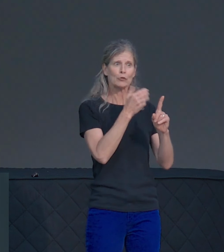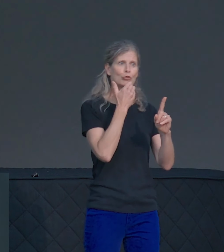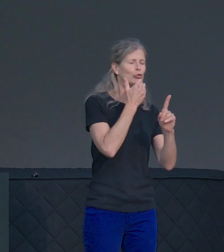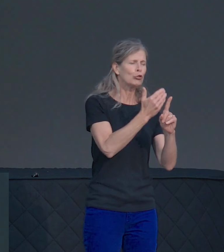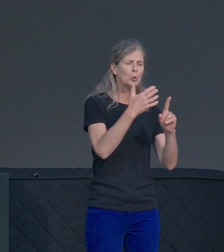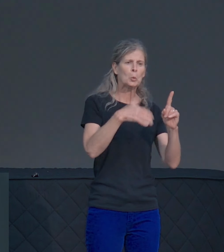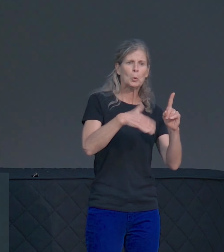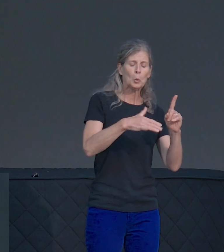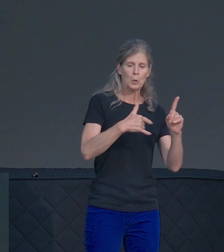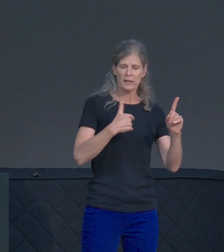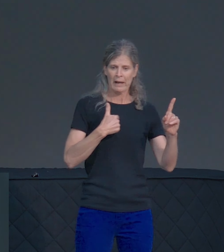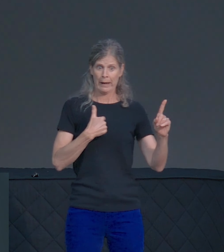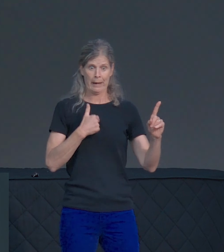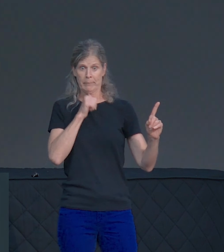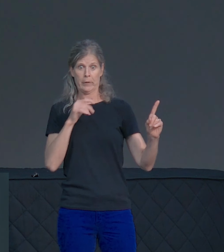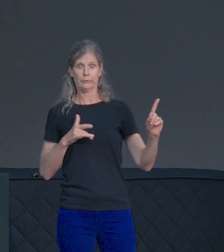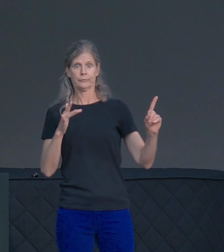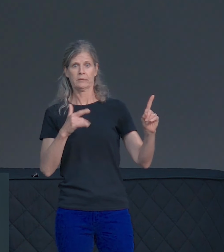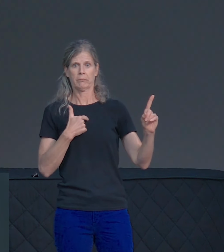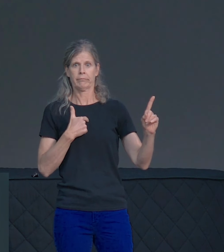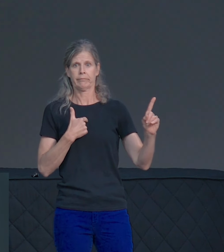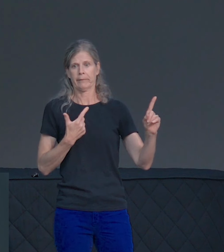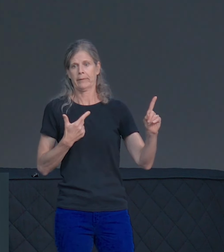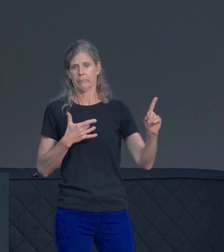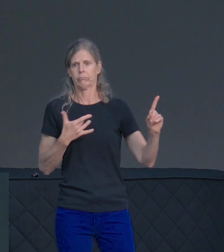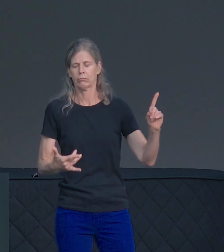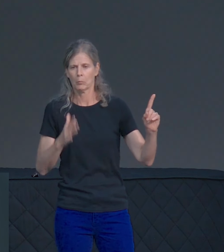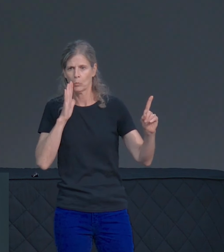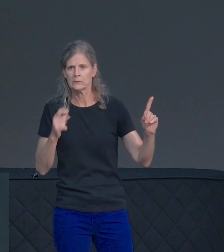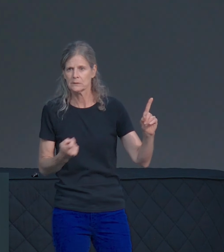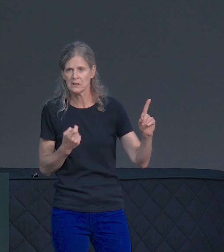Hey, I'm not Jesus. I'm just a human.